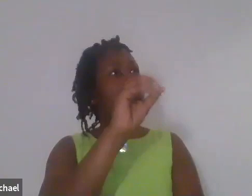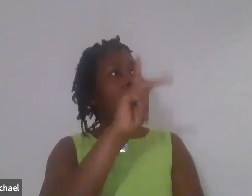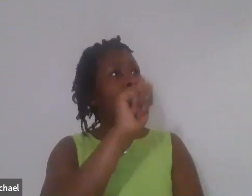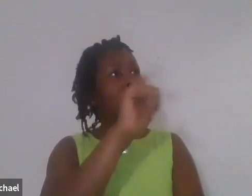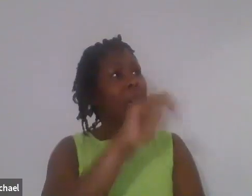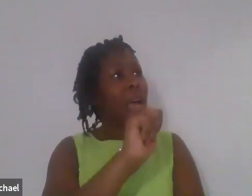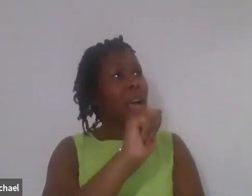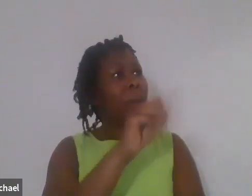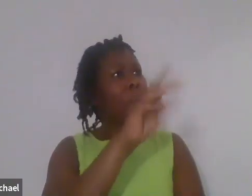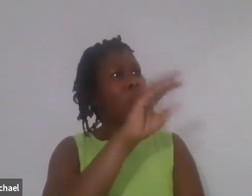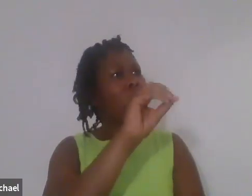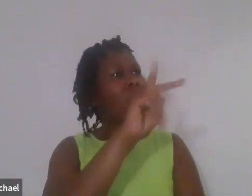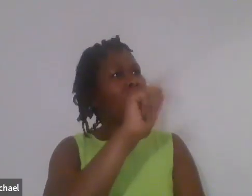person? Like,